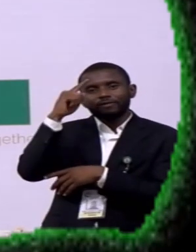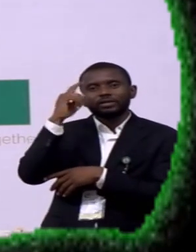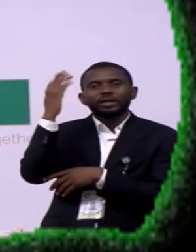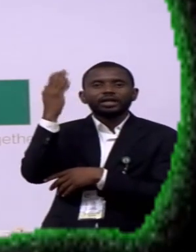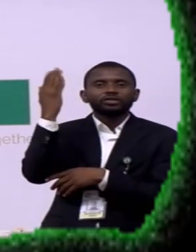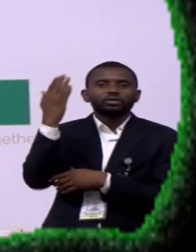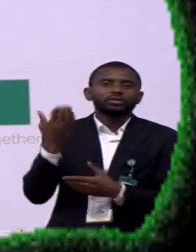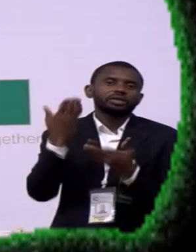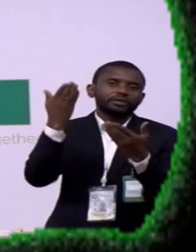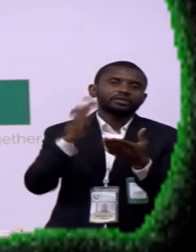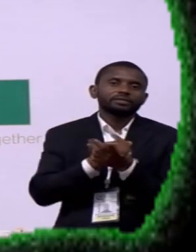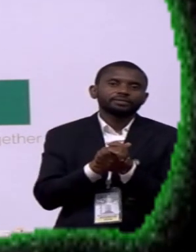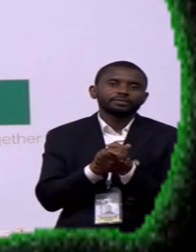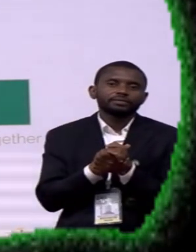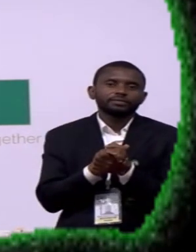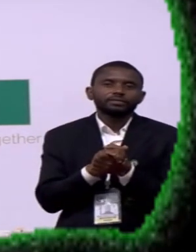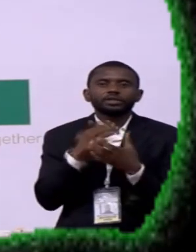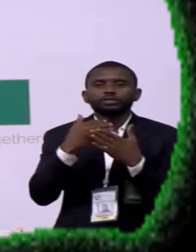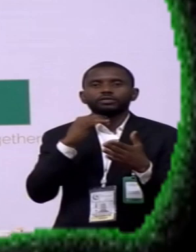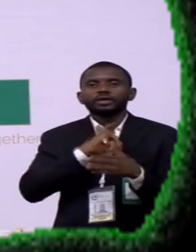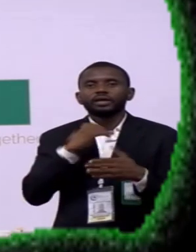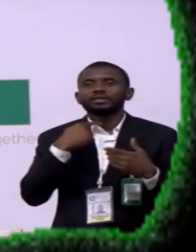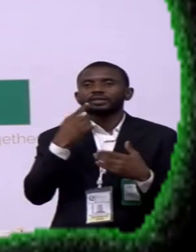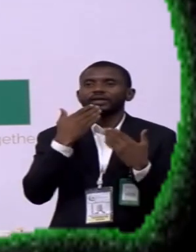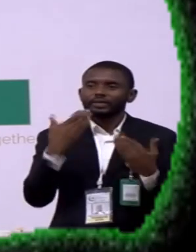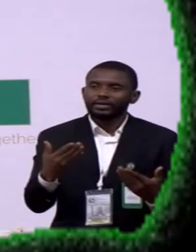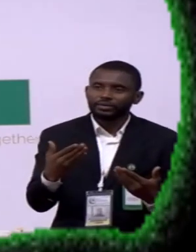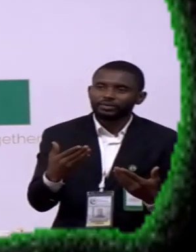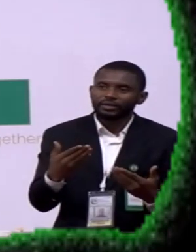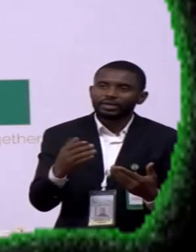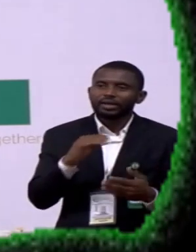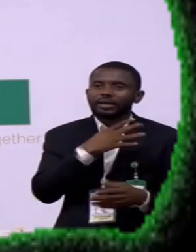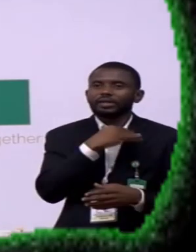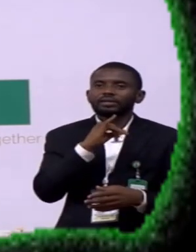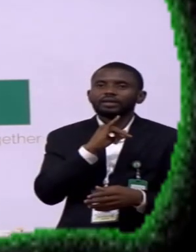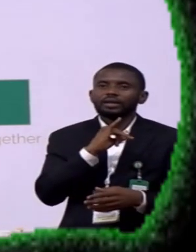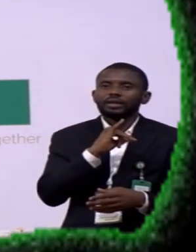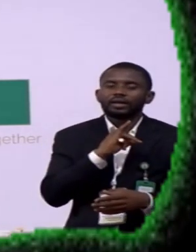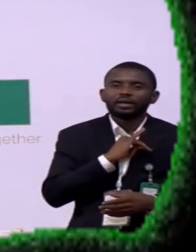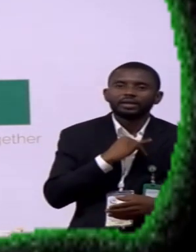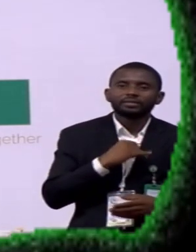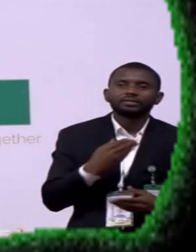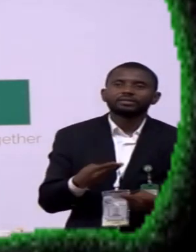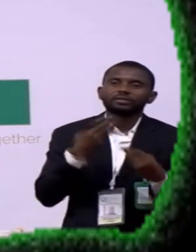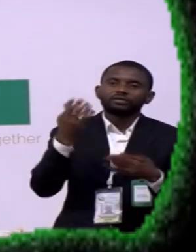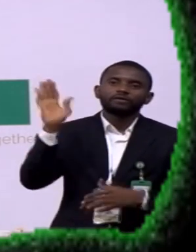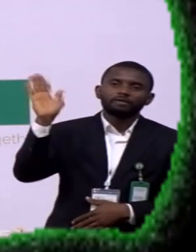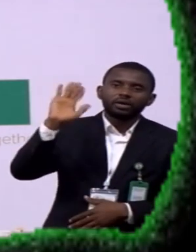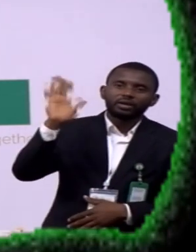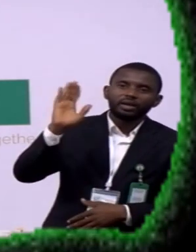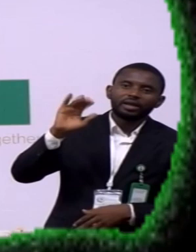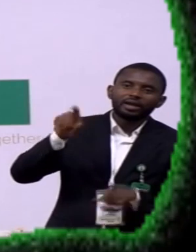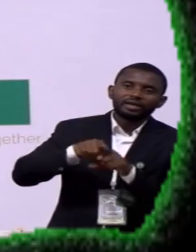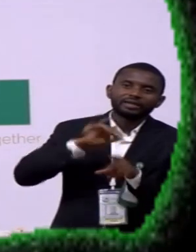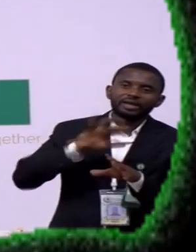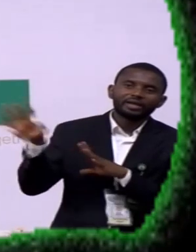delivered. Before I say thank you, and I bid you farewell as I exit on